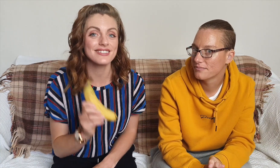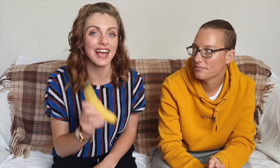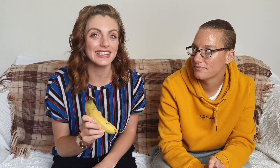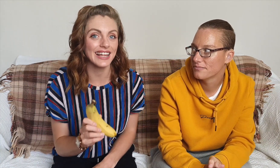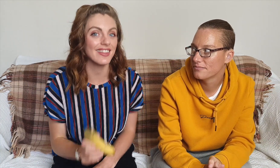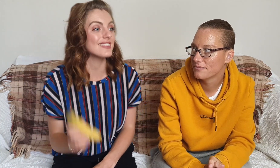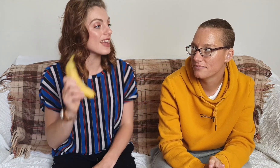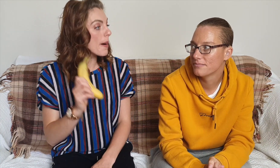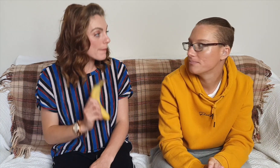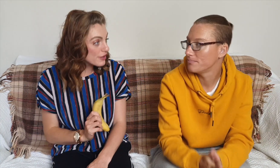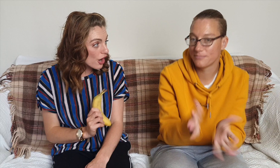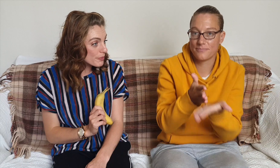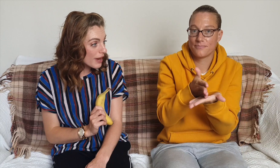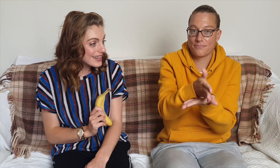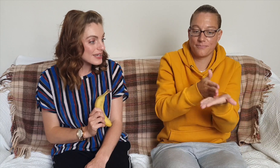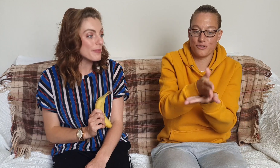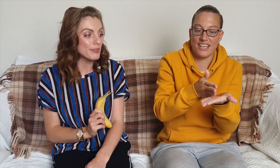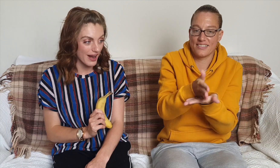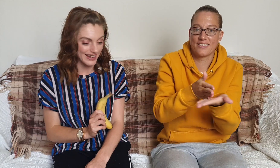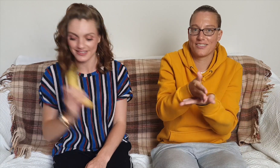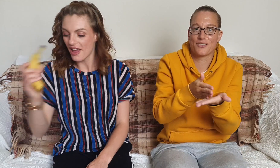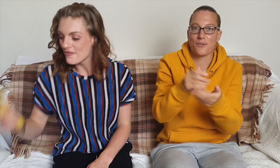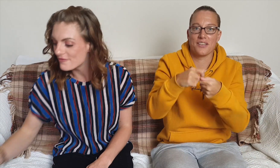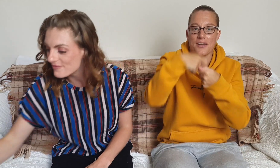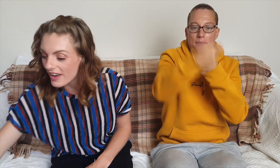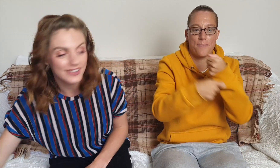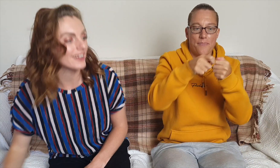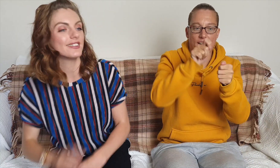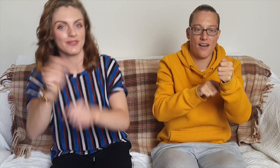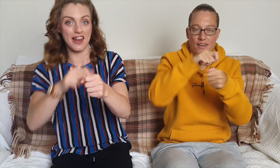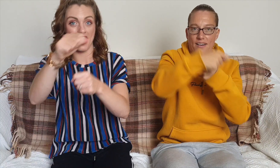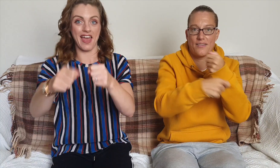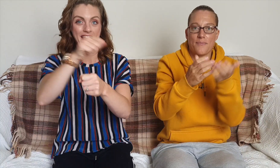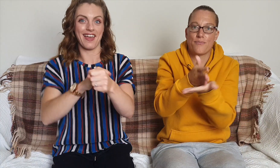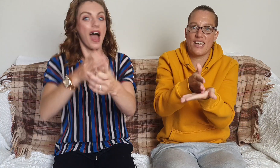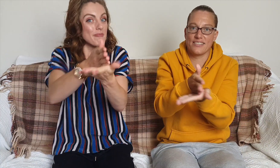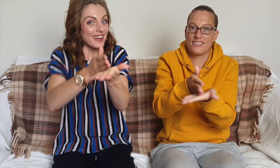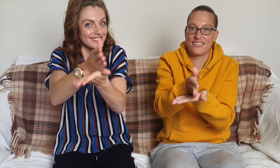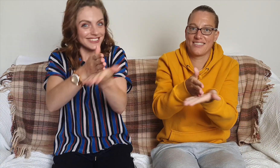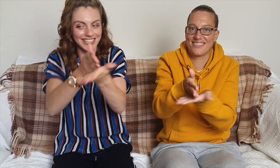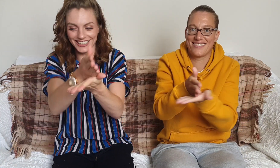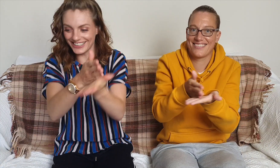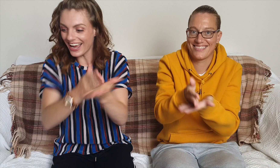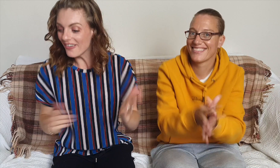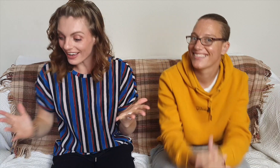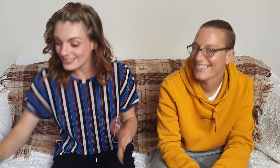sign like this. Banana bread. Bread. Good. Banana bread. What else do you